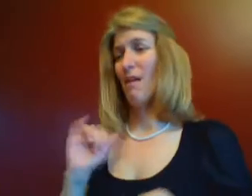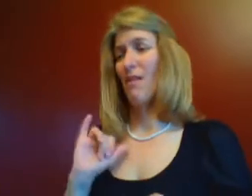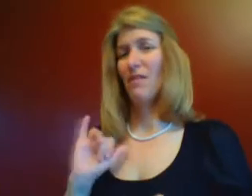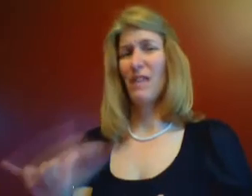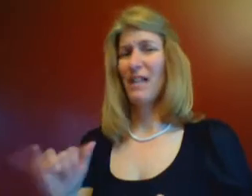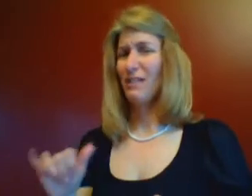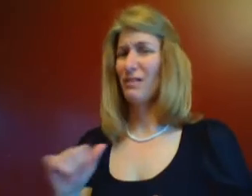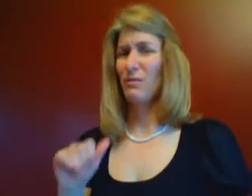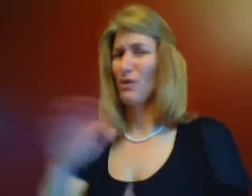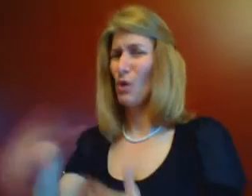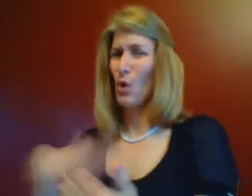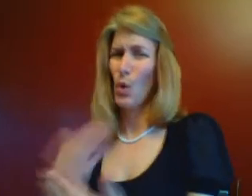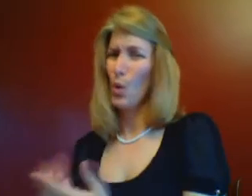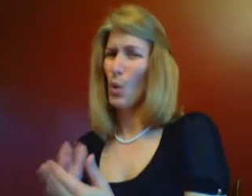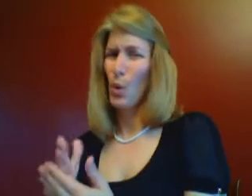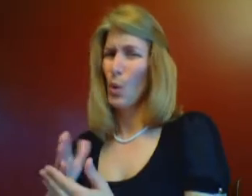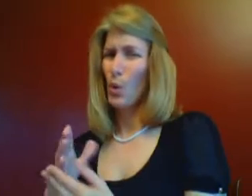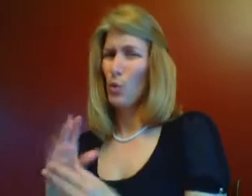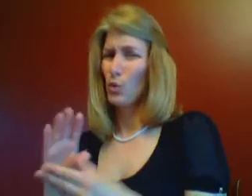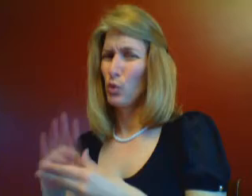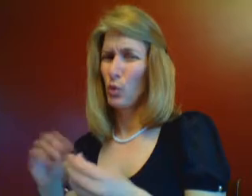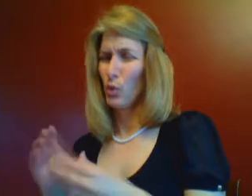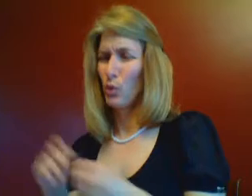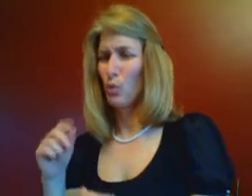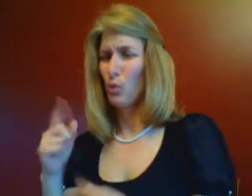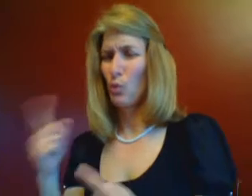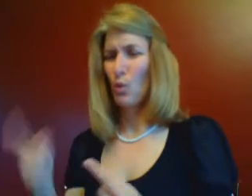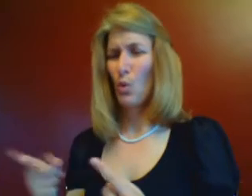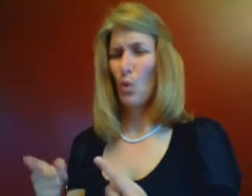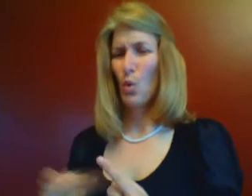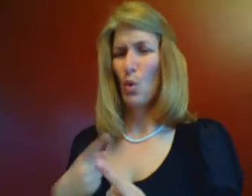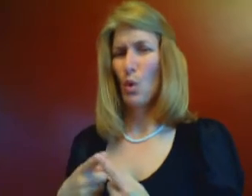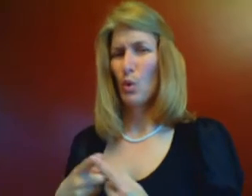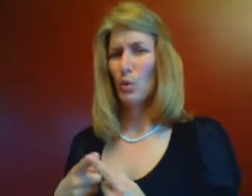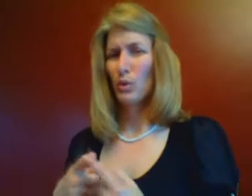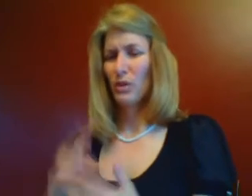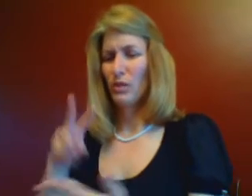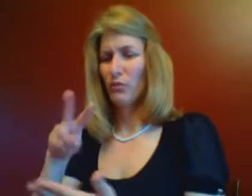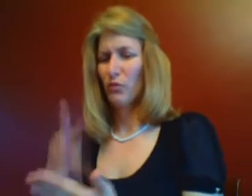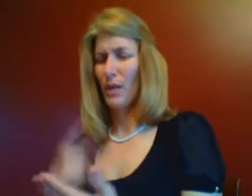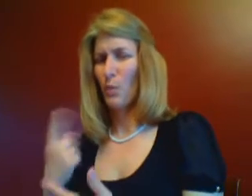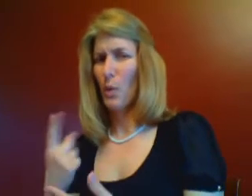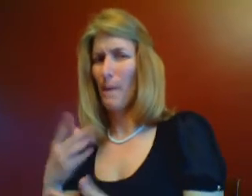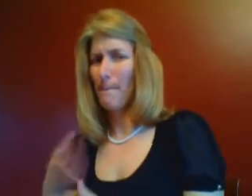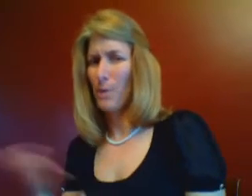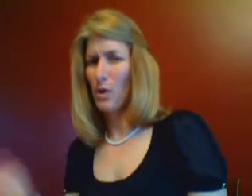it wasn't the whole story? You only read one part. I only read one part? What do you mean I only read one part?